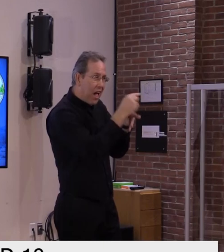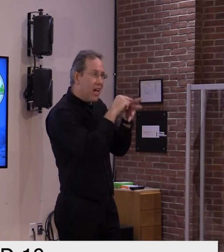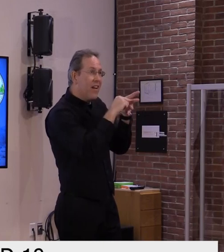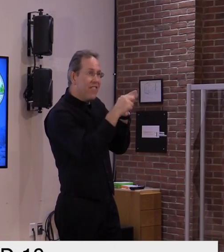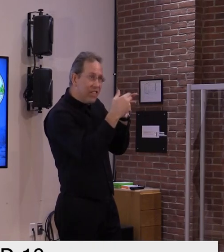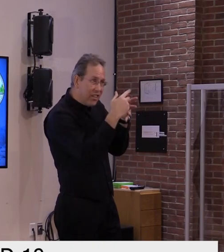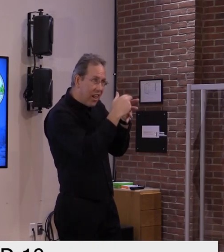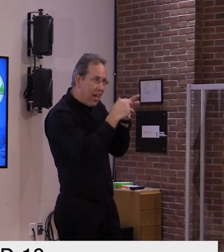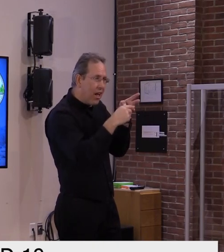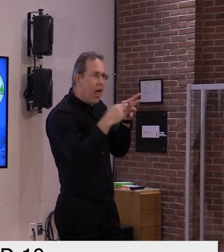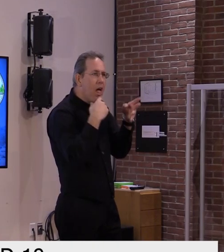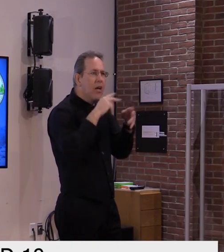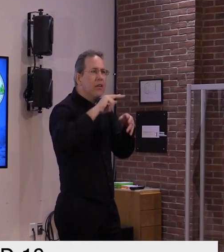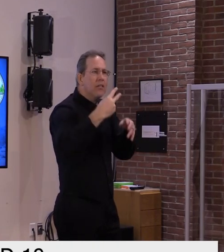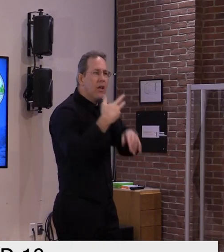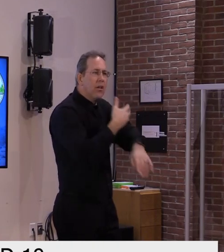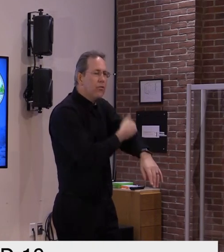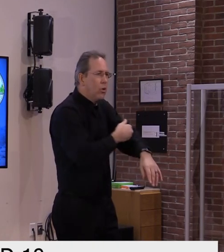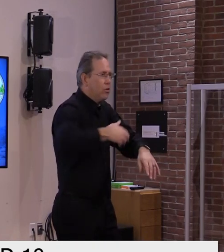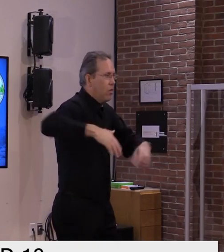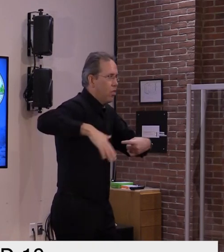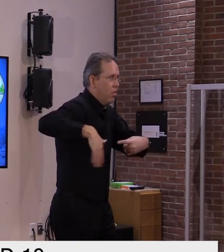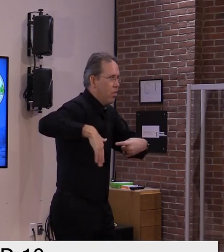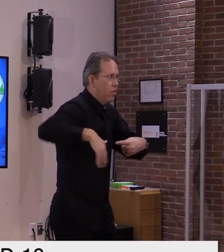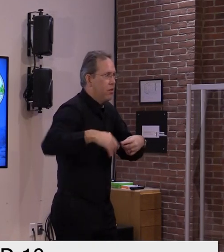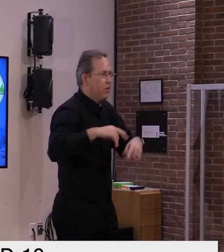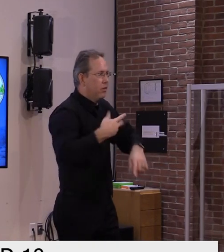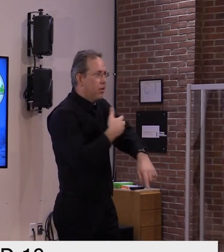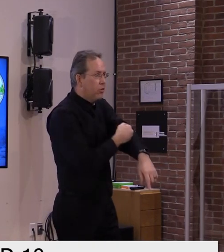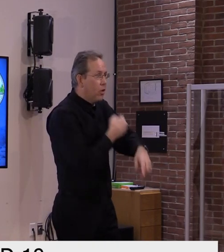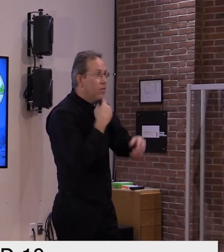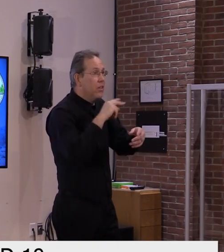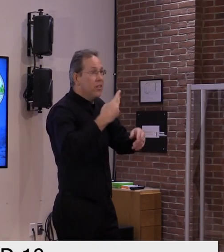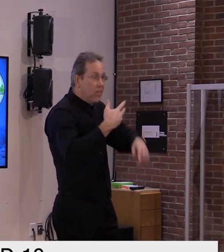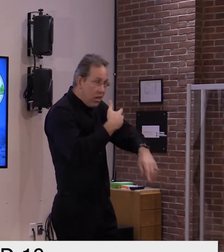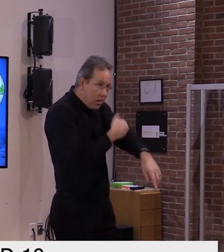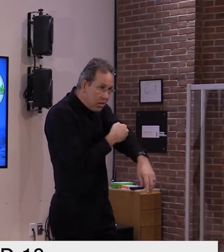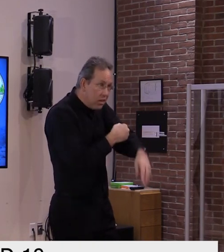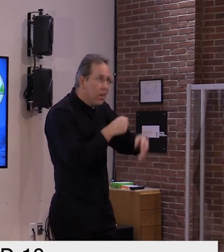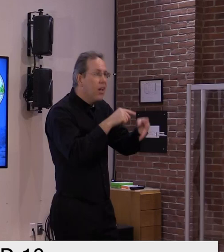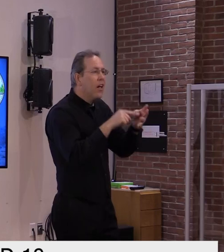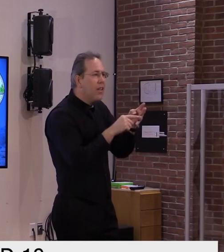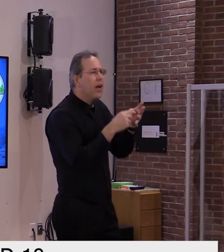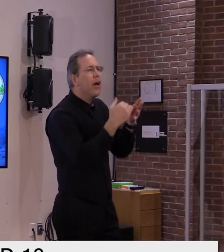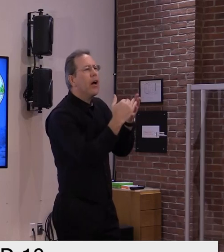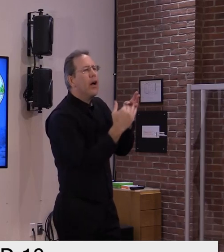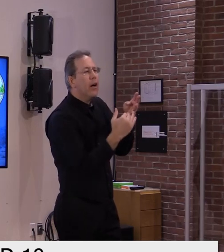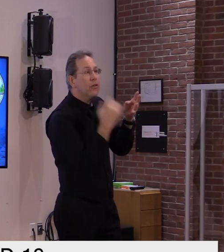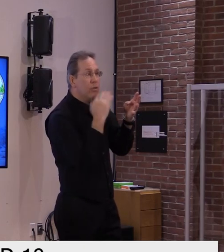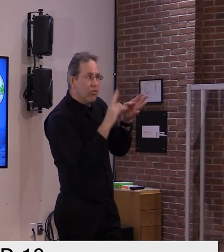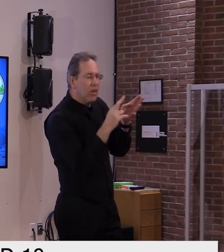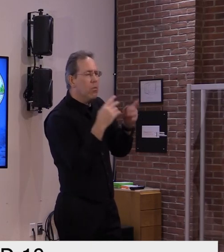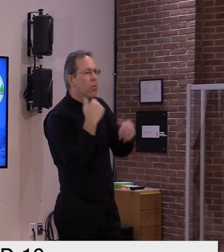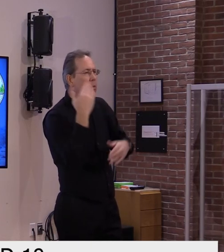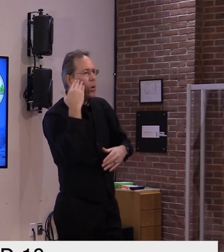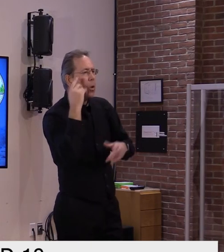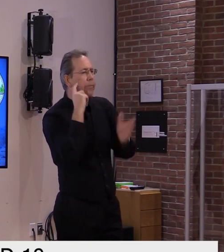through January. So it's a little soon for that to have an impact. It's also why we don't